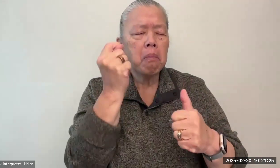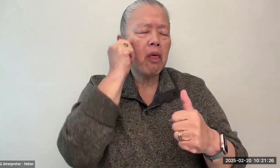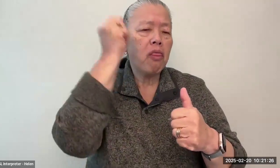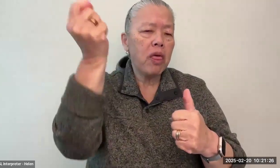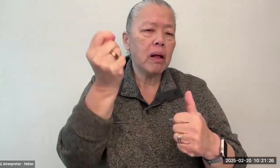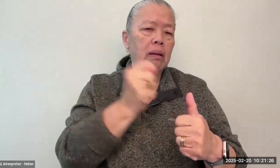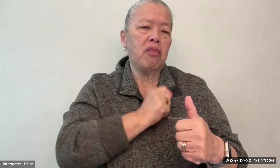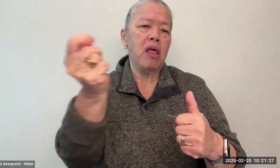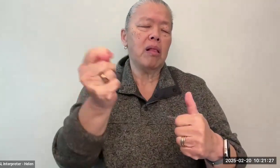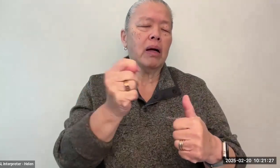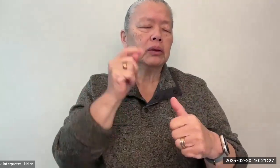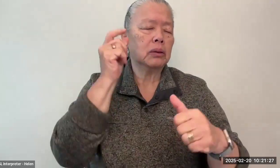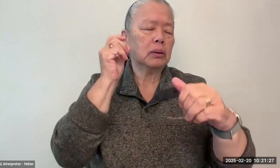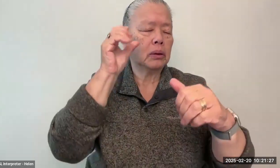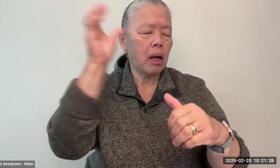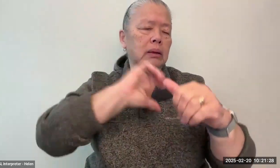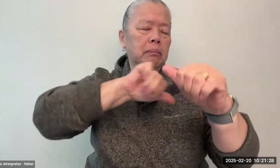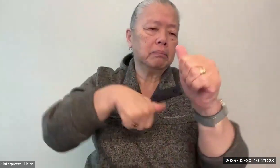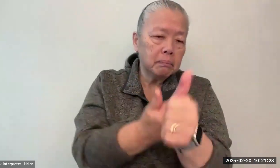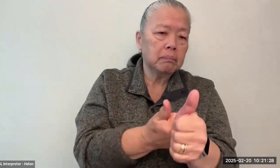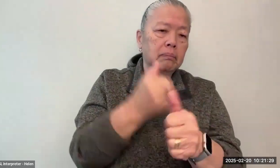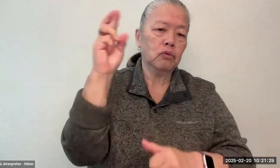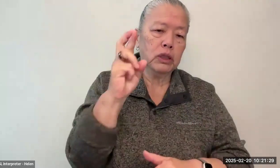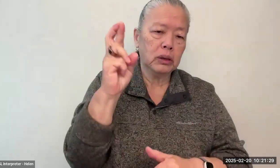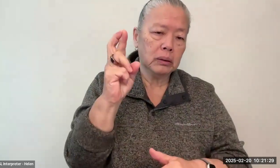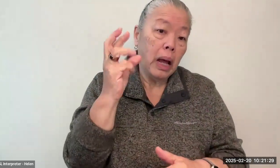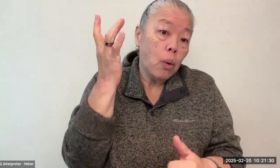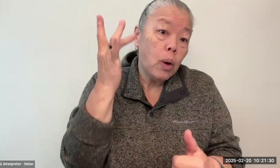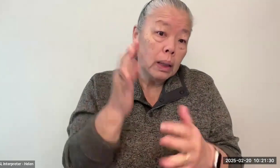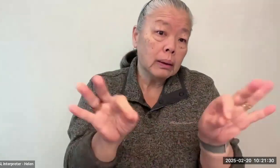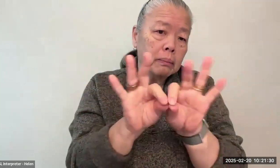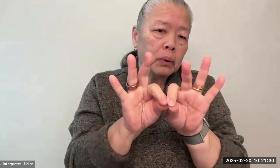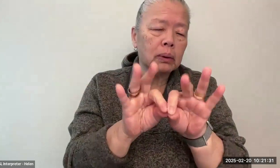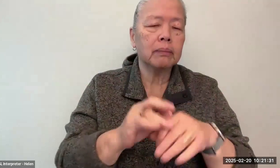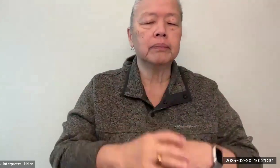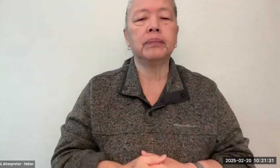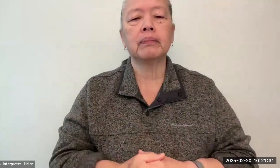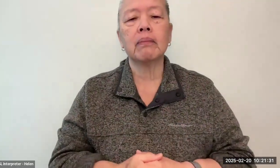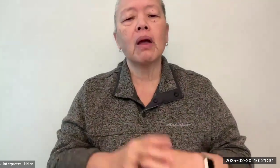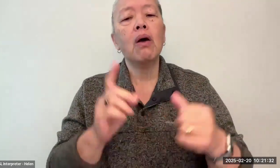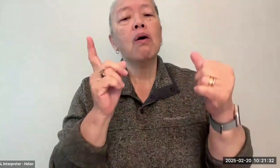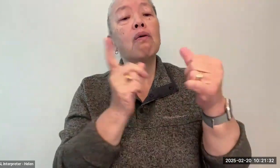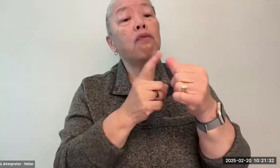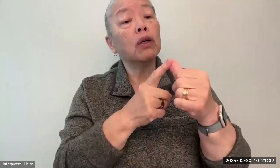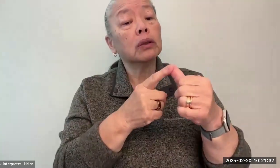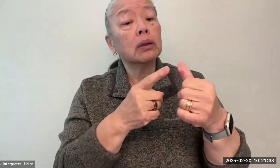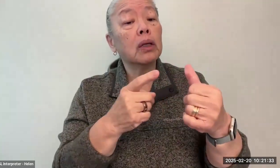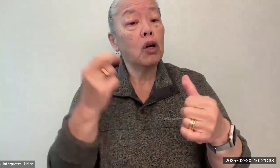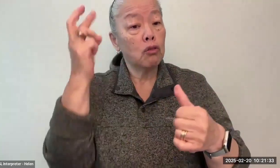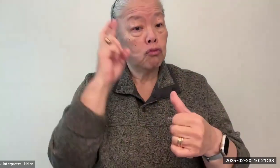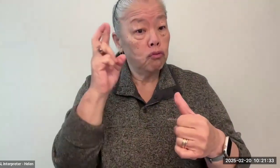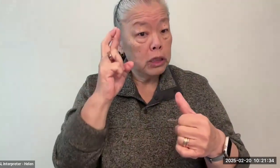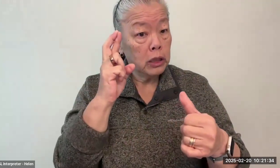of regionalization is and why it matters. Let's first look briefly at the affirmation that regionalization has a